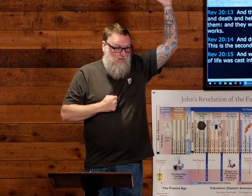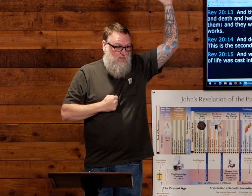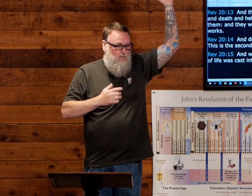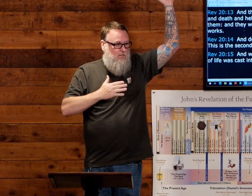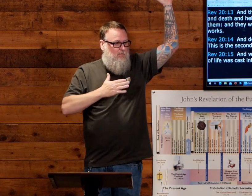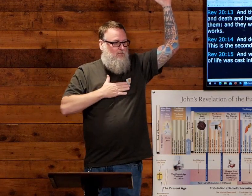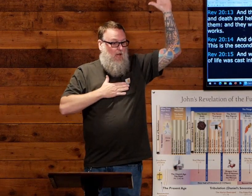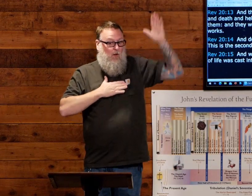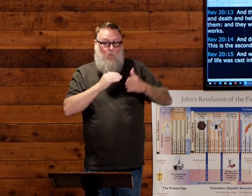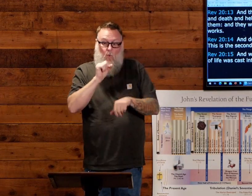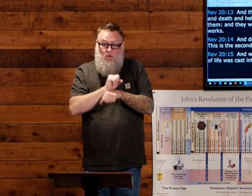you and I, including me,